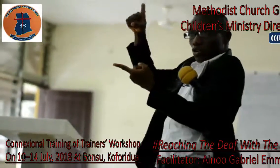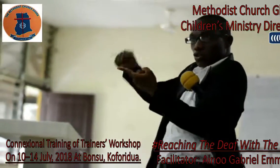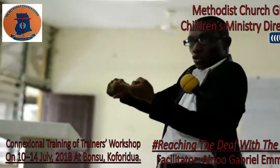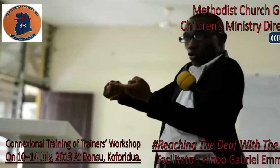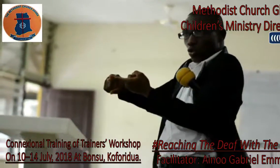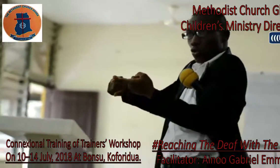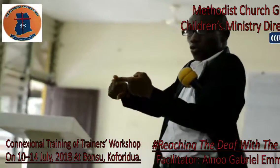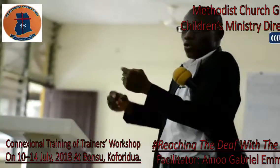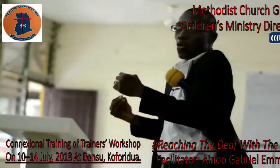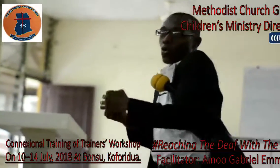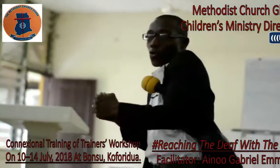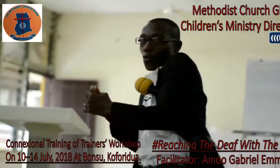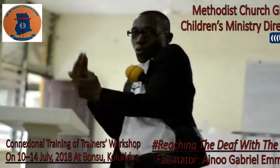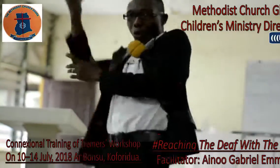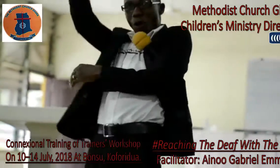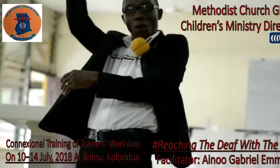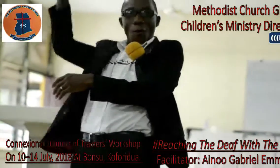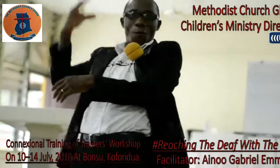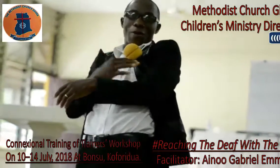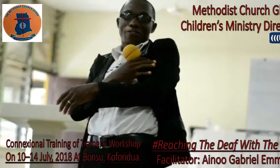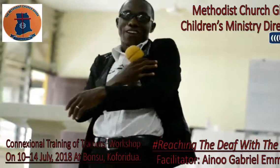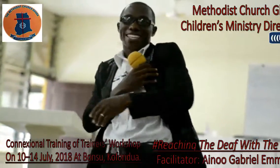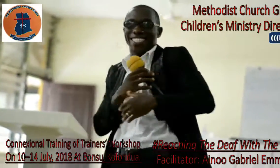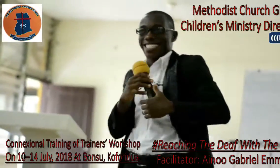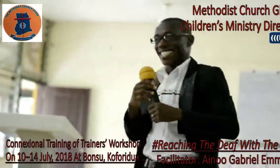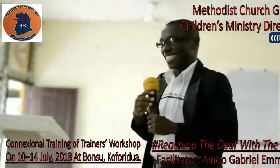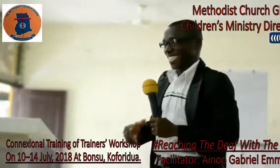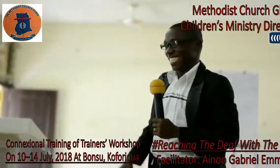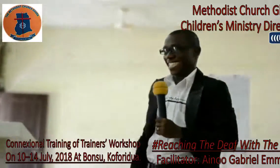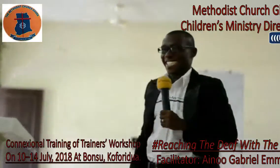to grow, perfect.